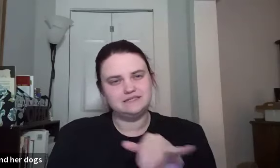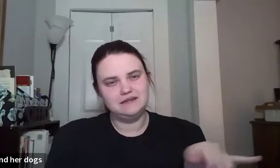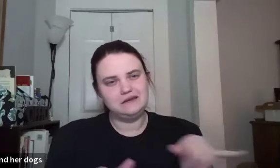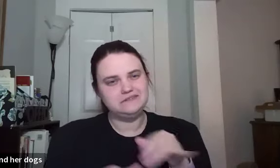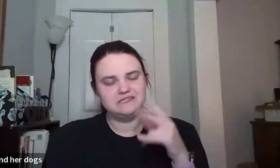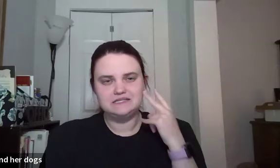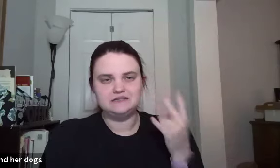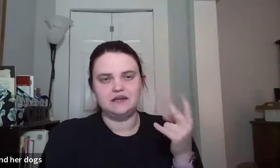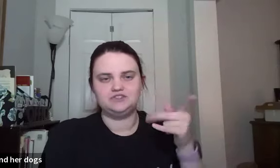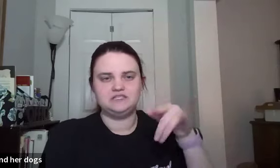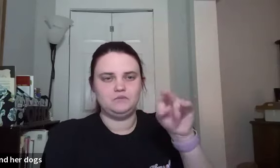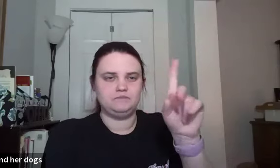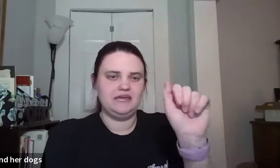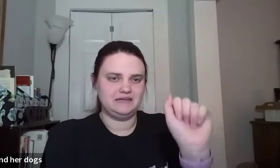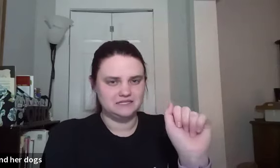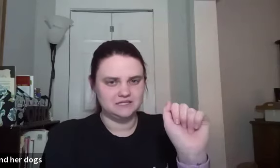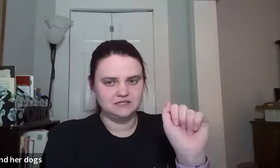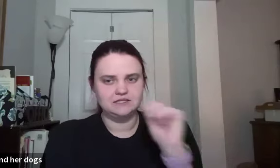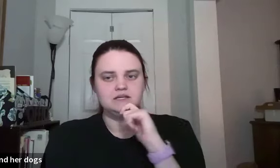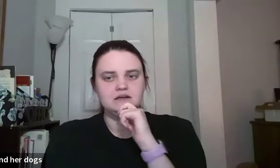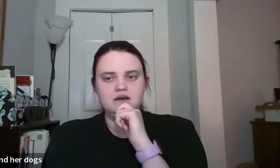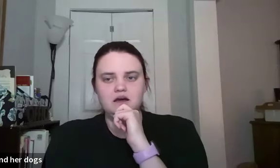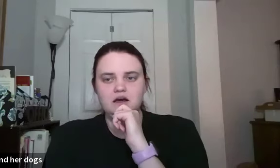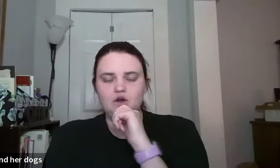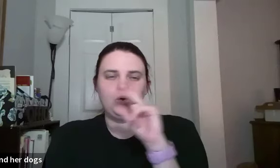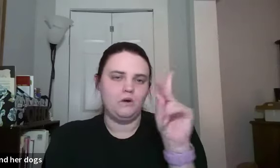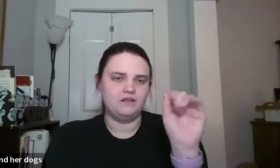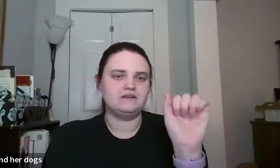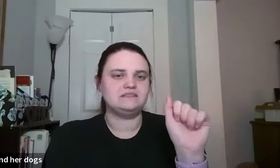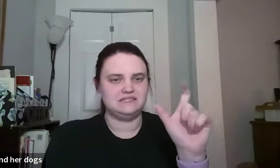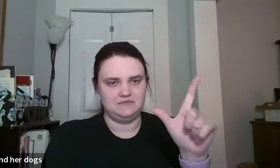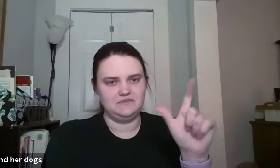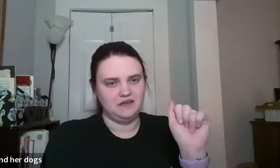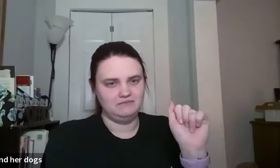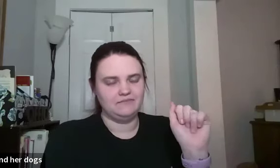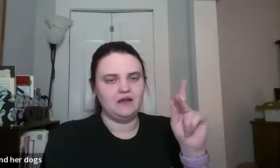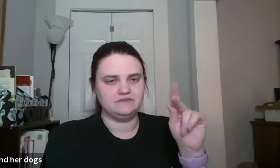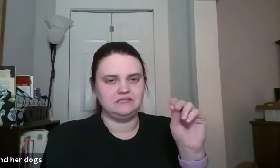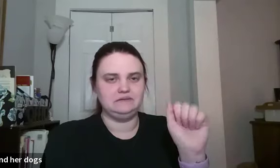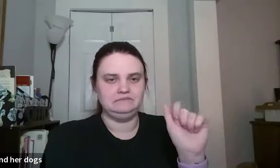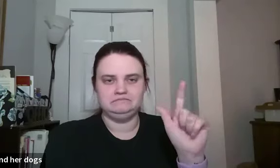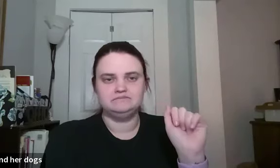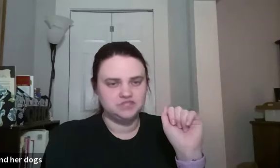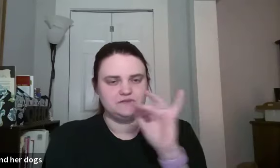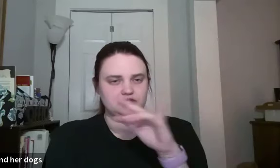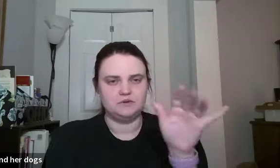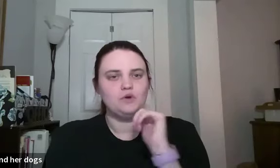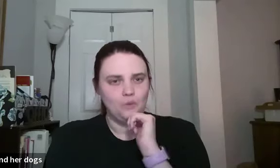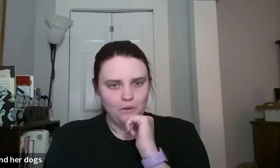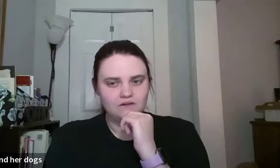often I've seen it. I just see more panda. Koala is the same thing. I've seen just finger spelled